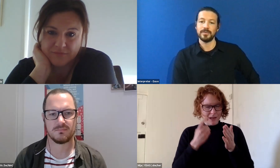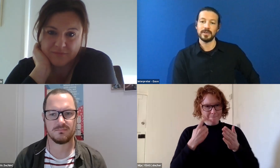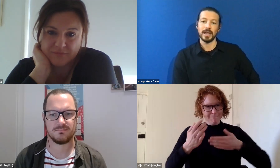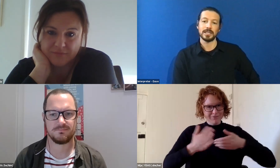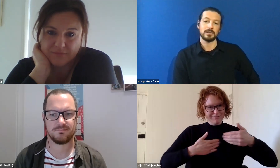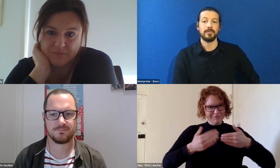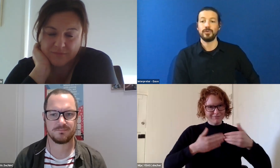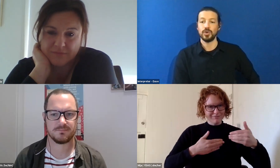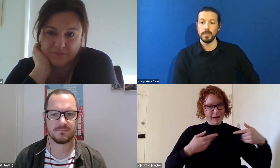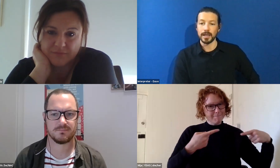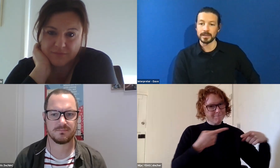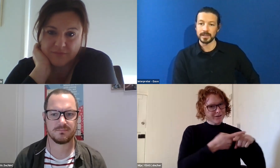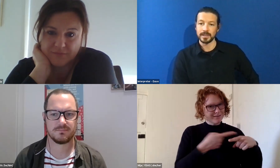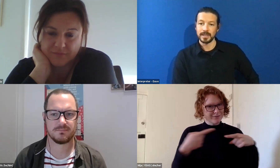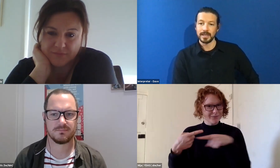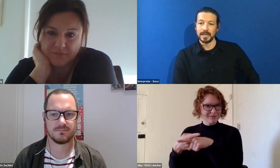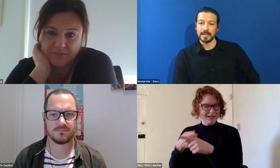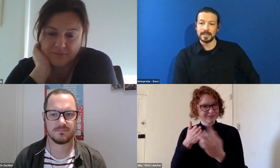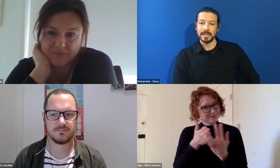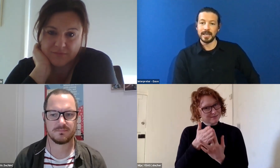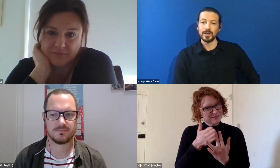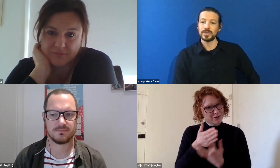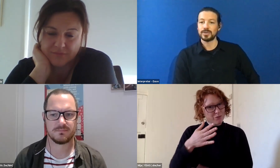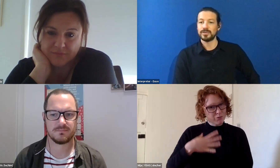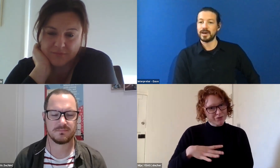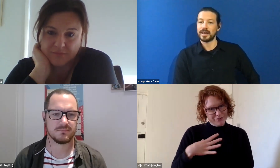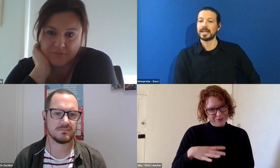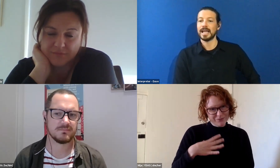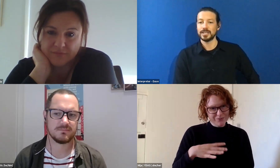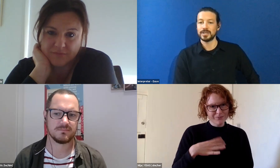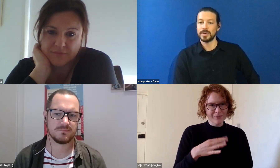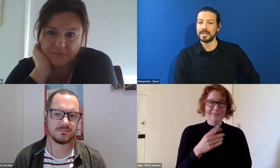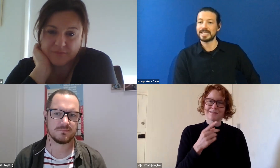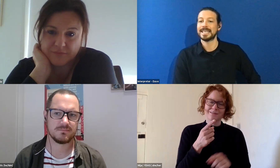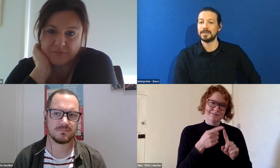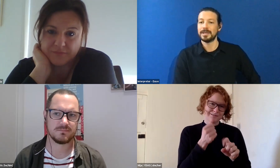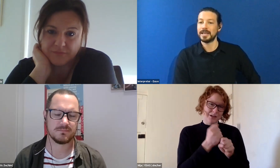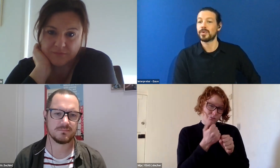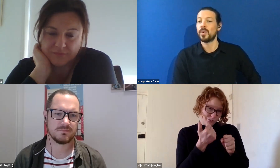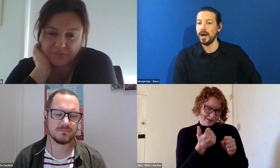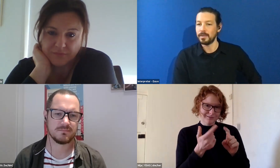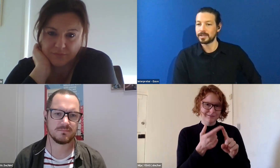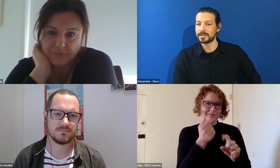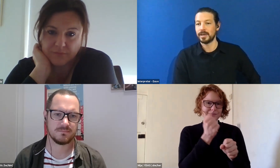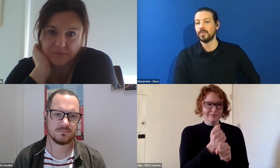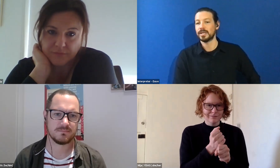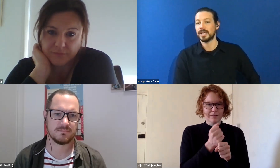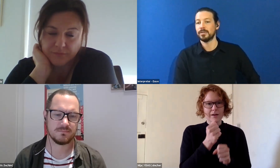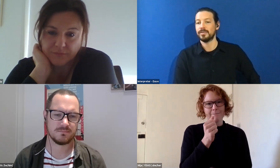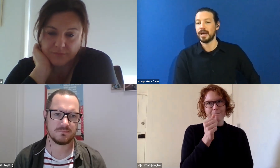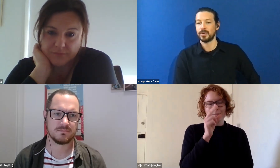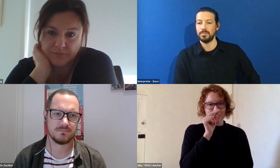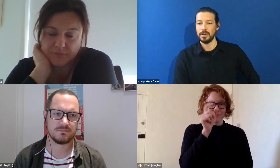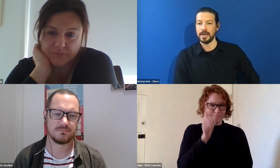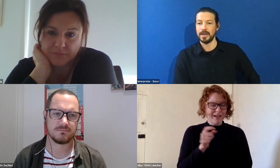my experience over the last few months, seeing those sorts of clashes with accessibility requirements. And